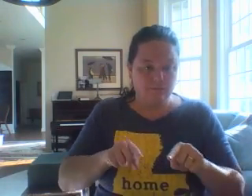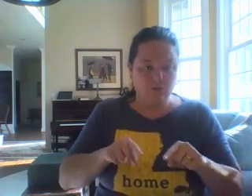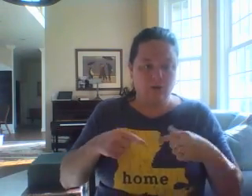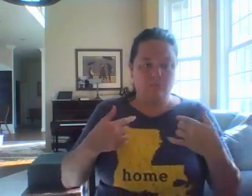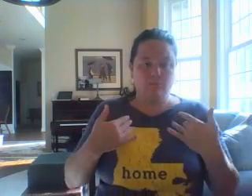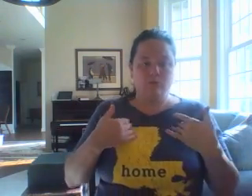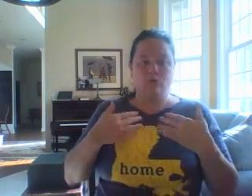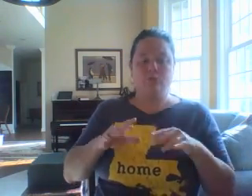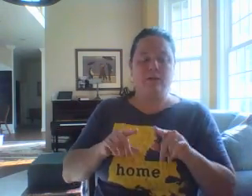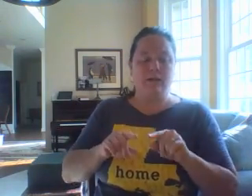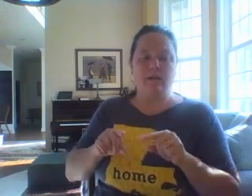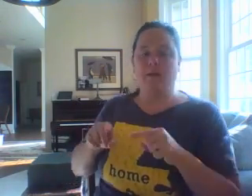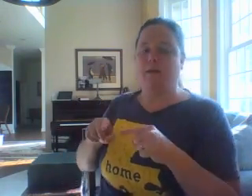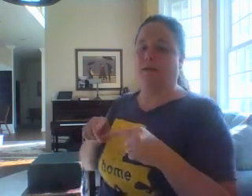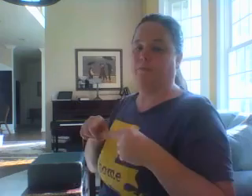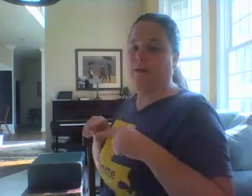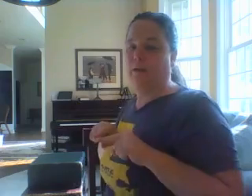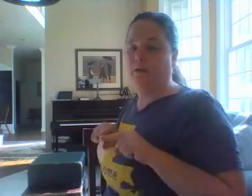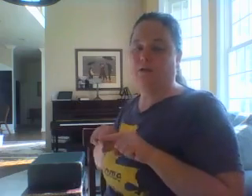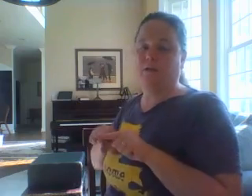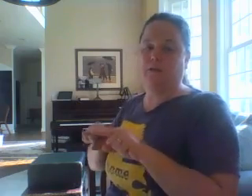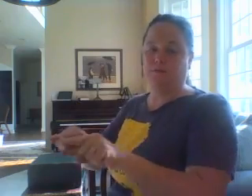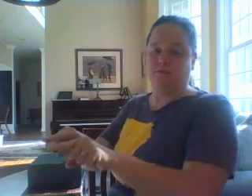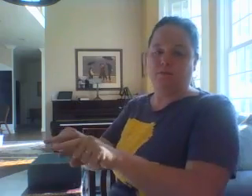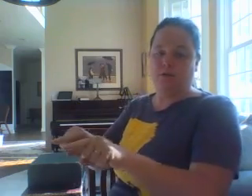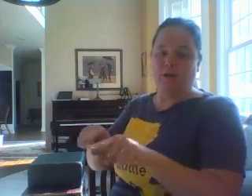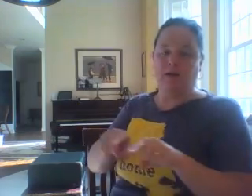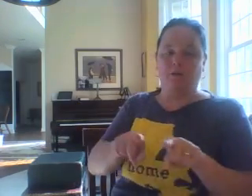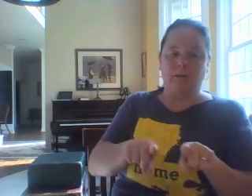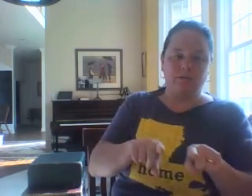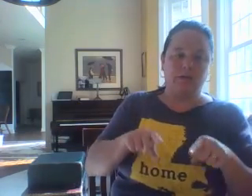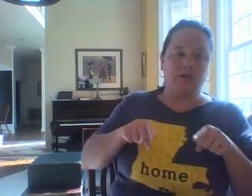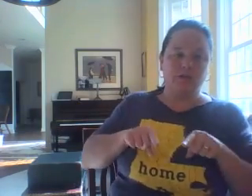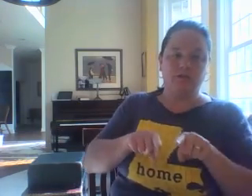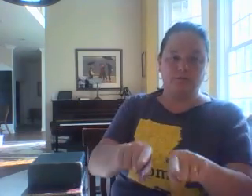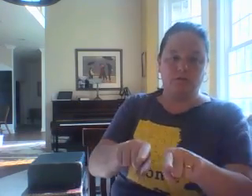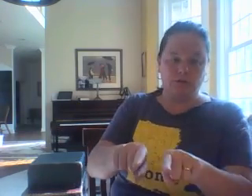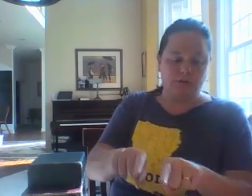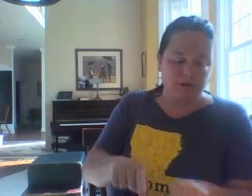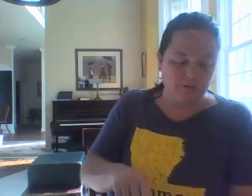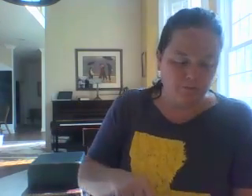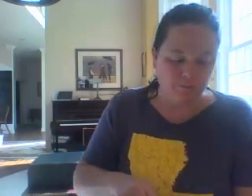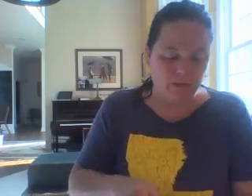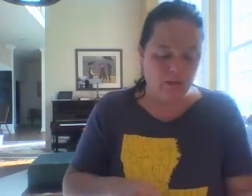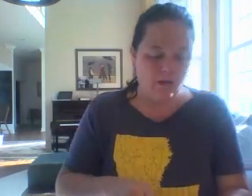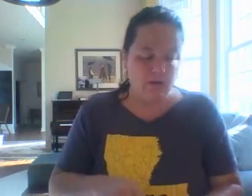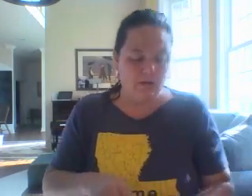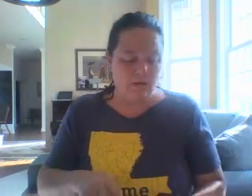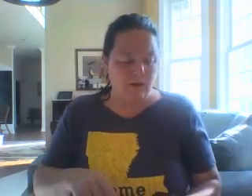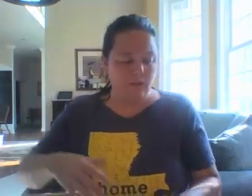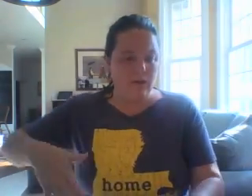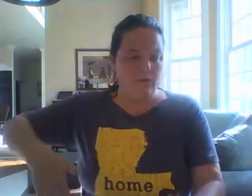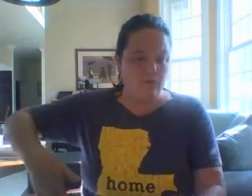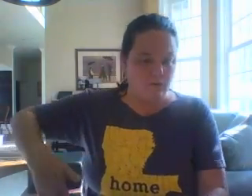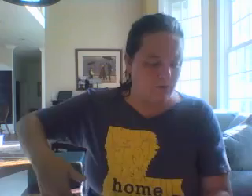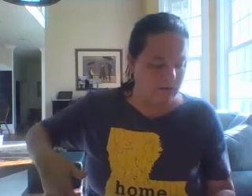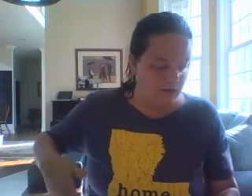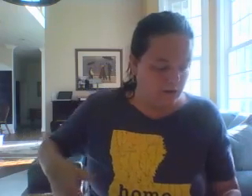Start them towards your body, and then you're gonna go out. They don't touch. During. And then we covered 14 already,